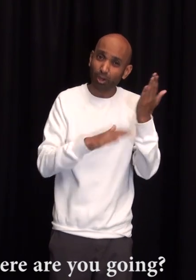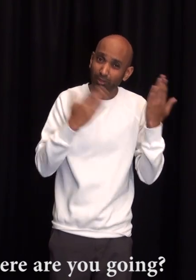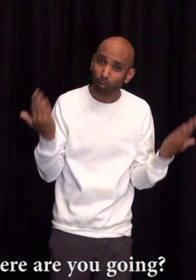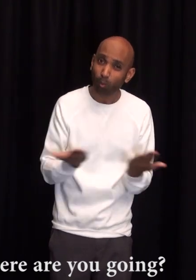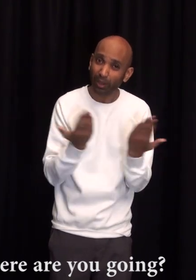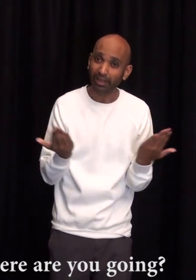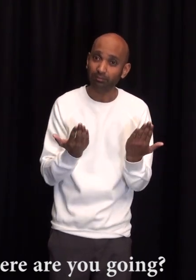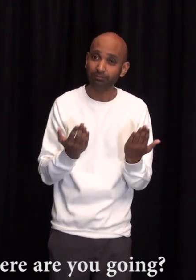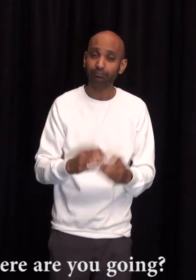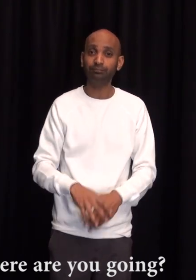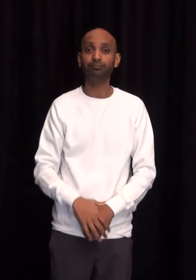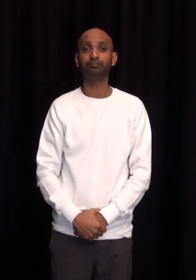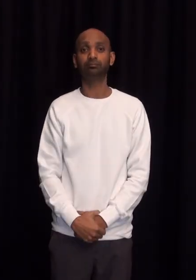Going where?